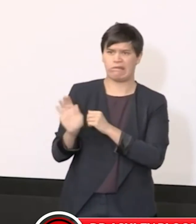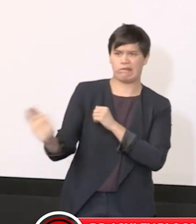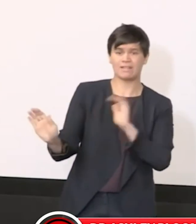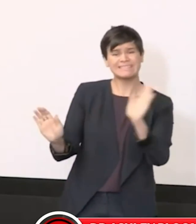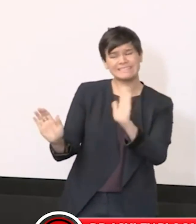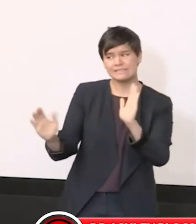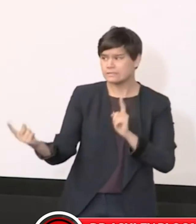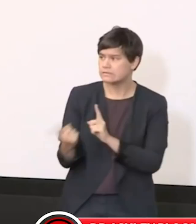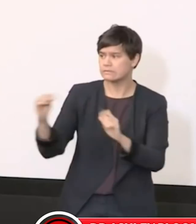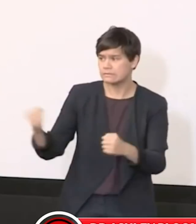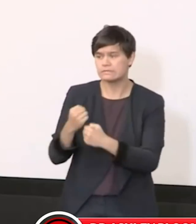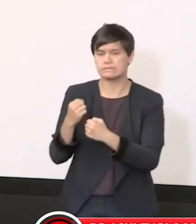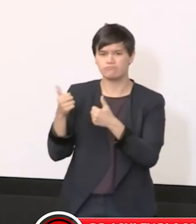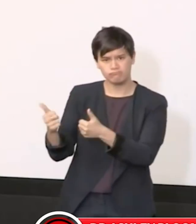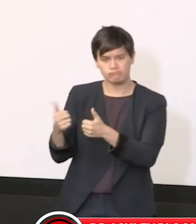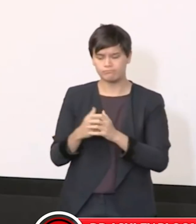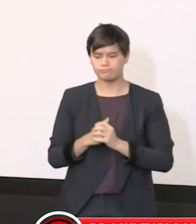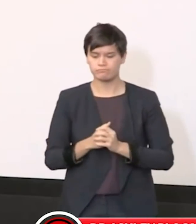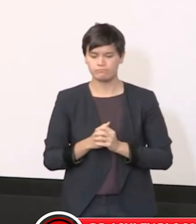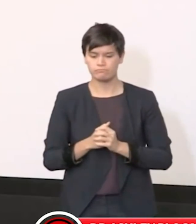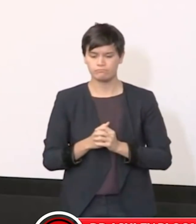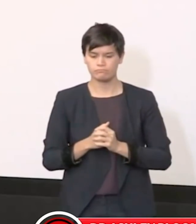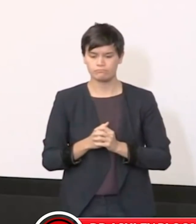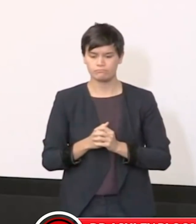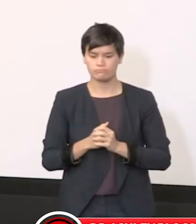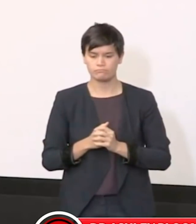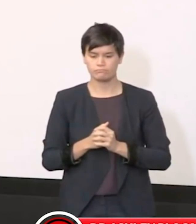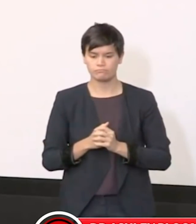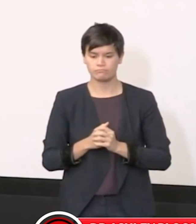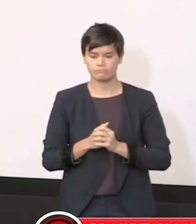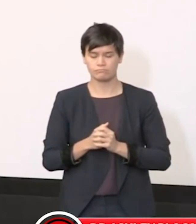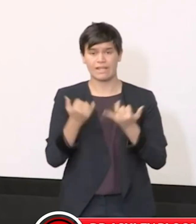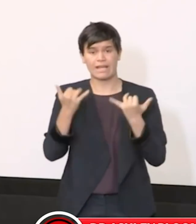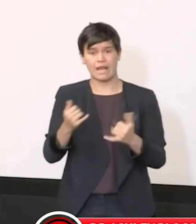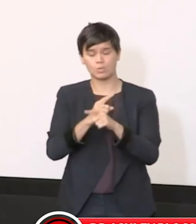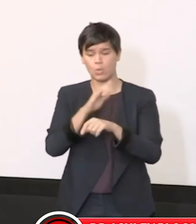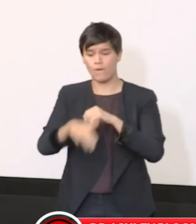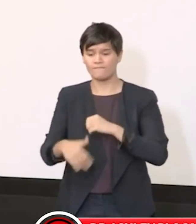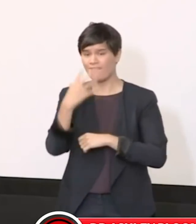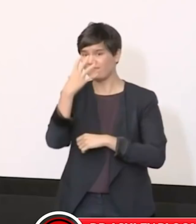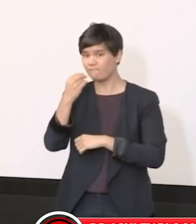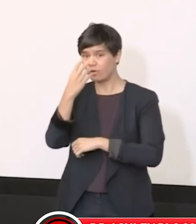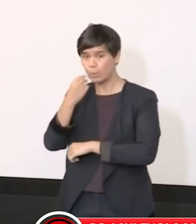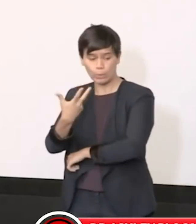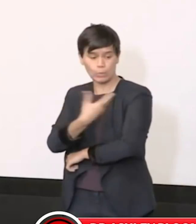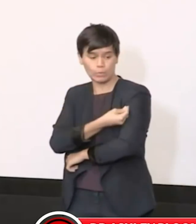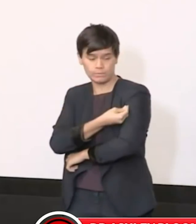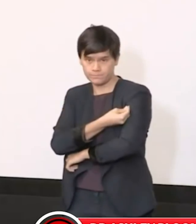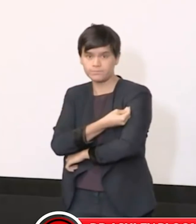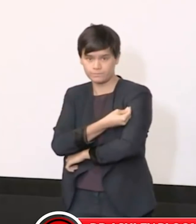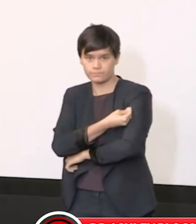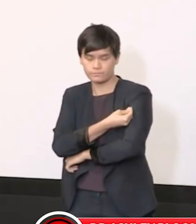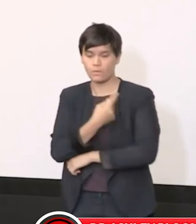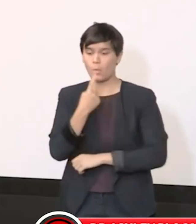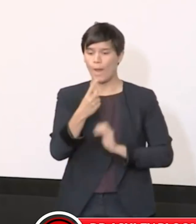Just an update on flu vaccination. 1 million doses of flu have now been recorded as having been administered on